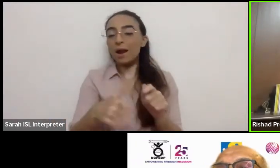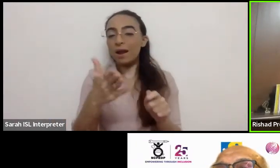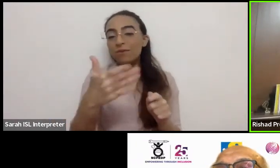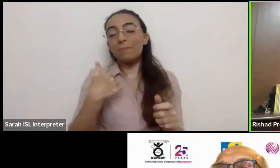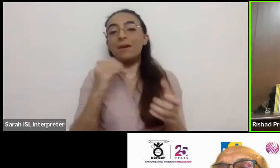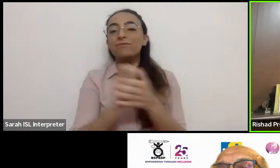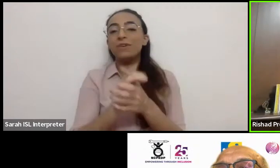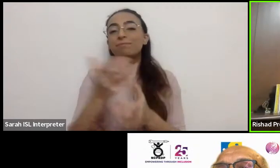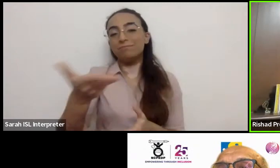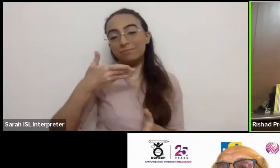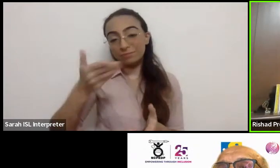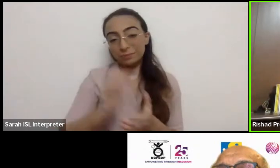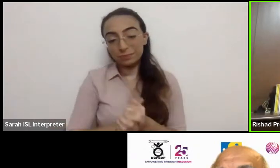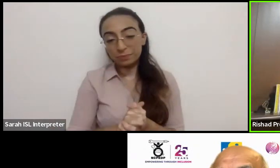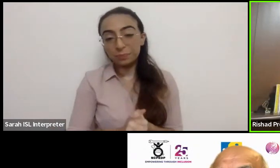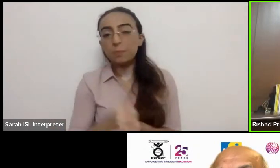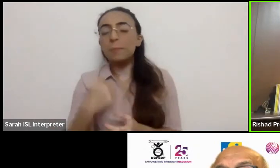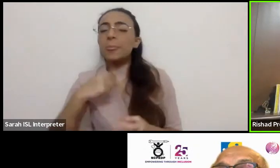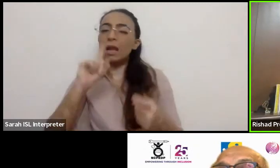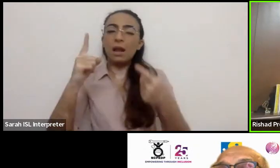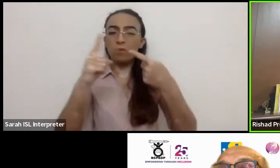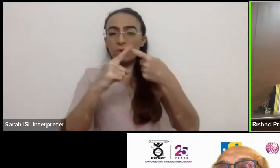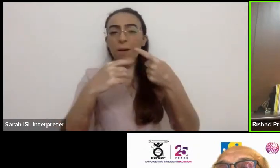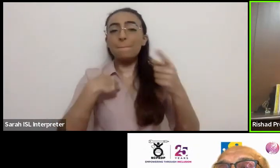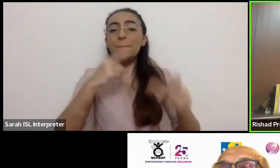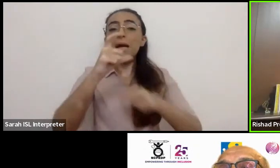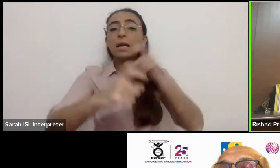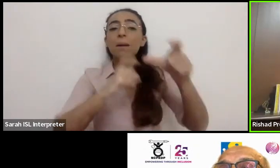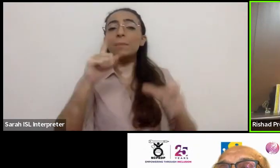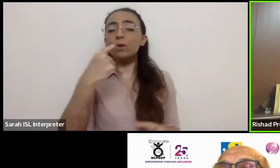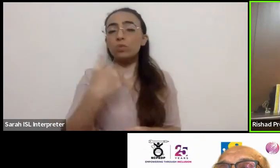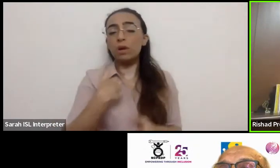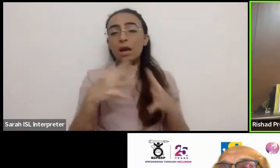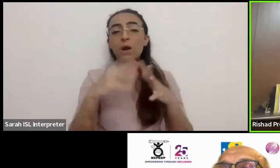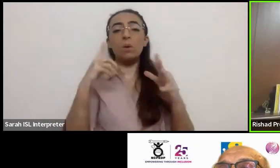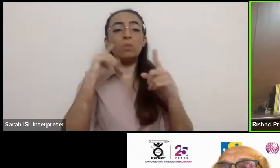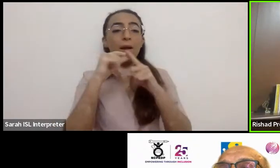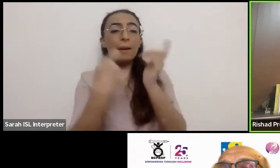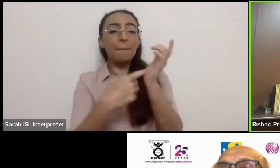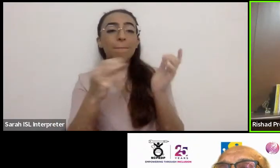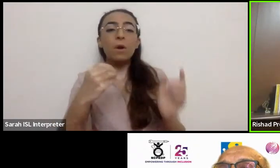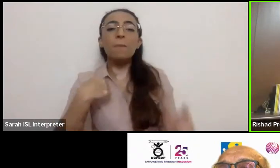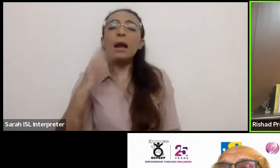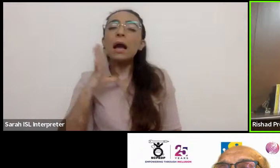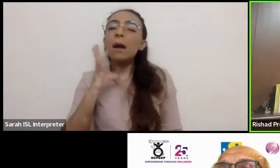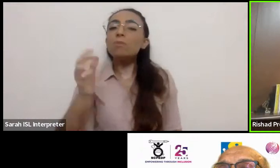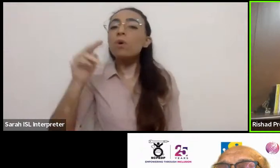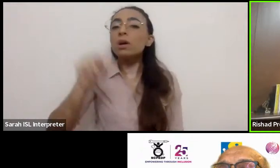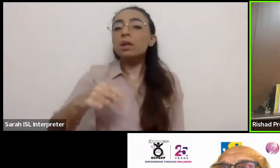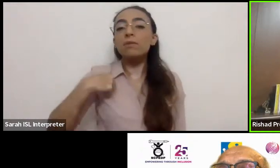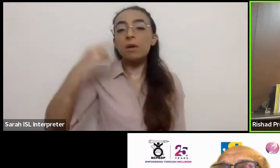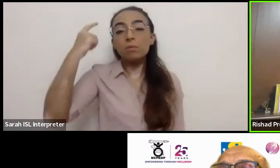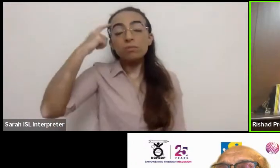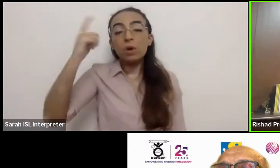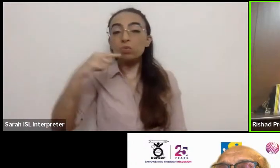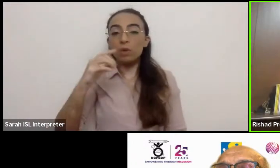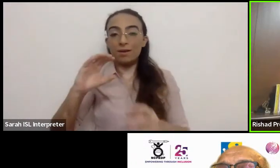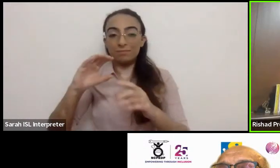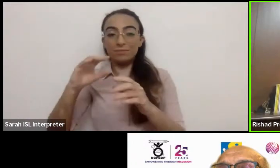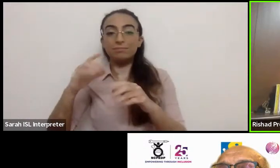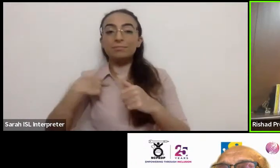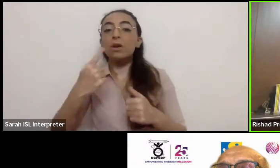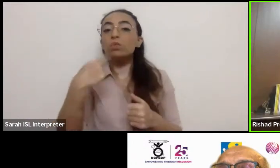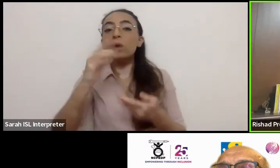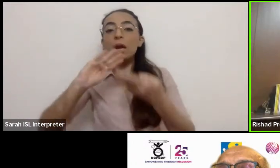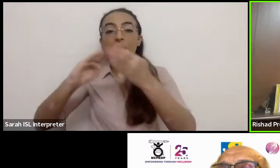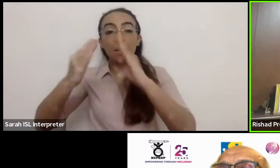a couple of things. One is, as a company, so we've always believed importantly that we cannot be divorced from the communities in which we live and